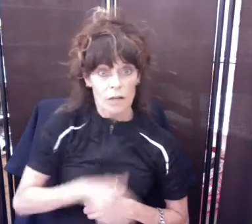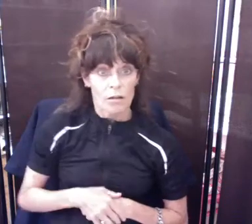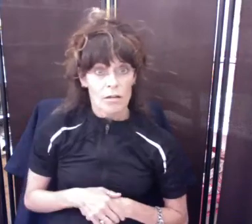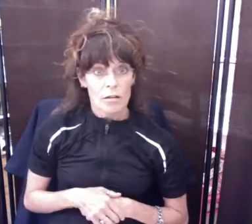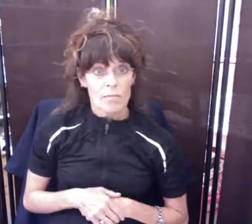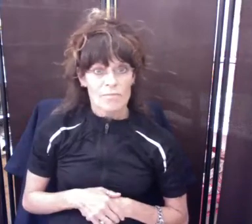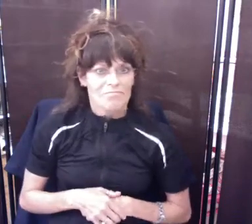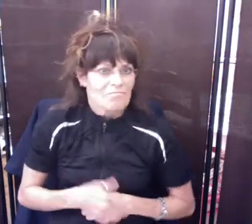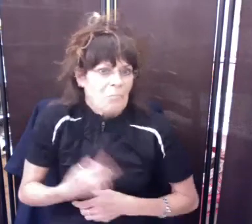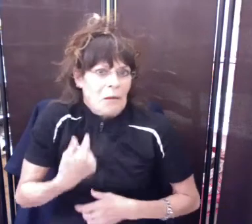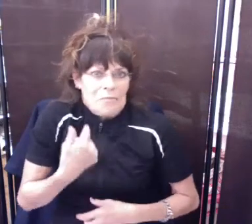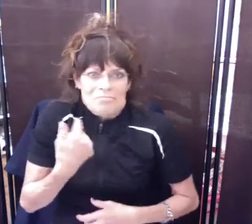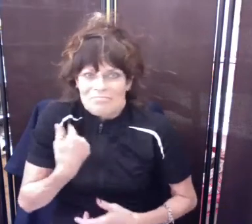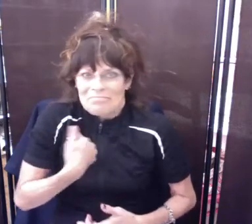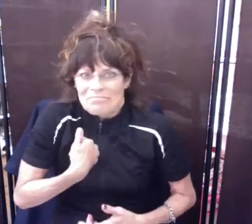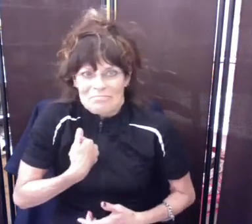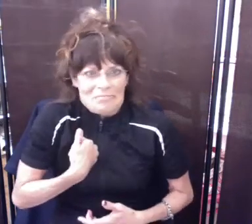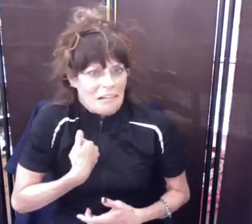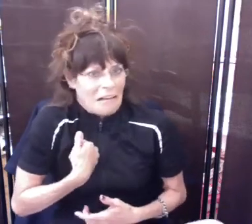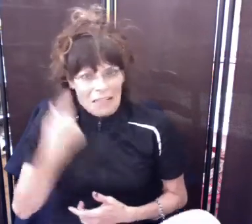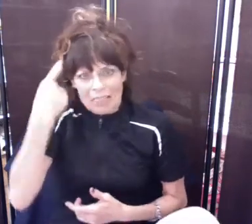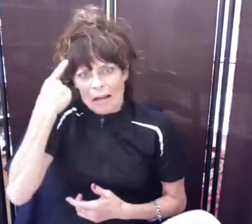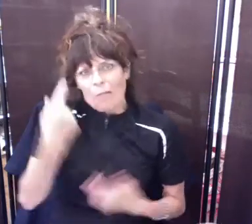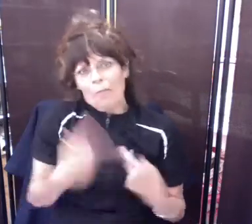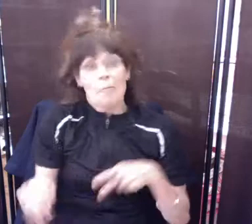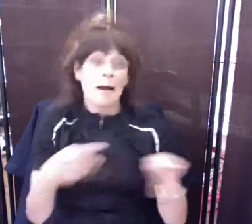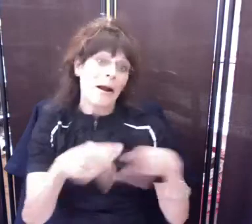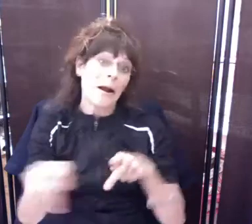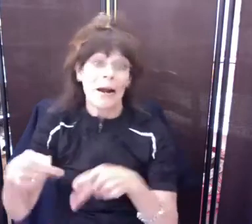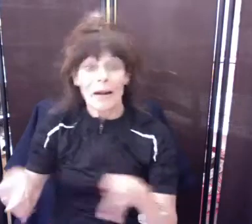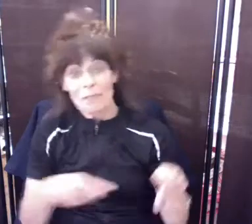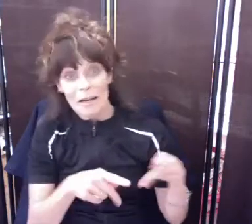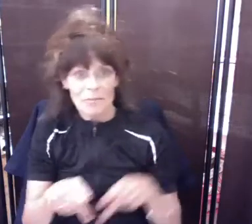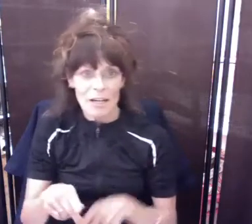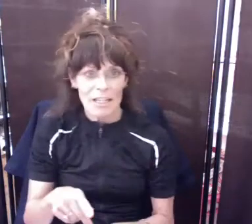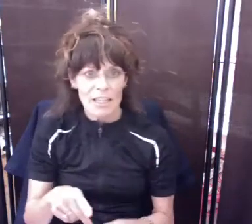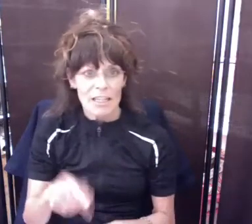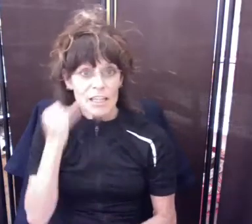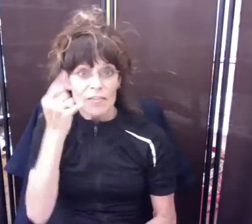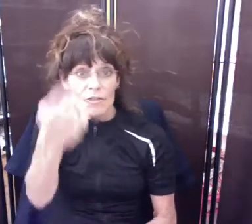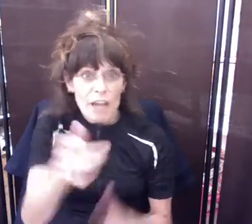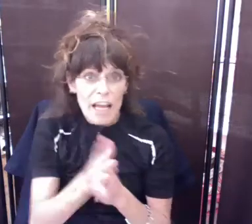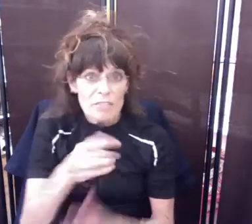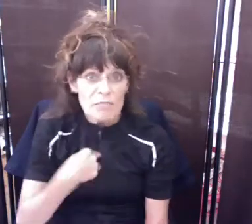partied. If you came up to me and you said, Chris, you might have an alcohol problem. You might have an